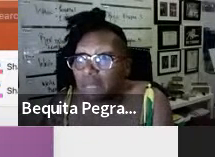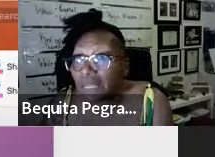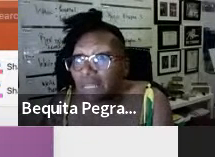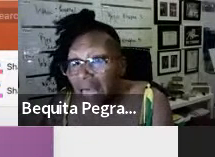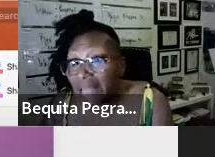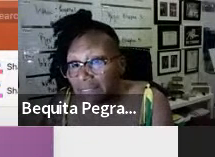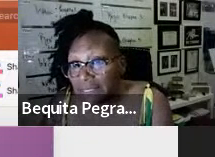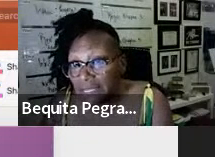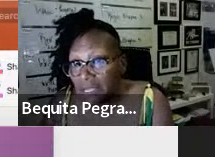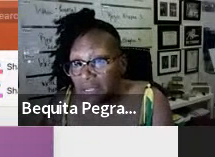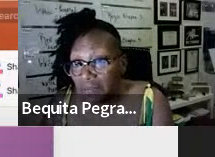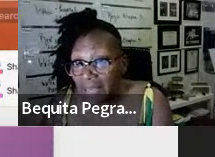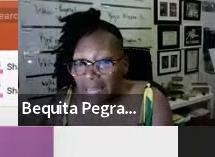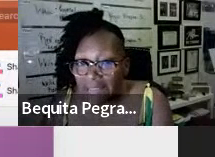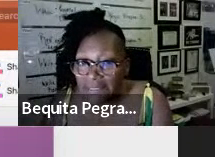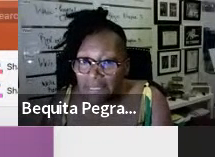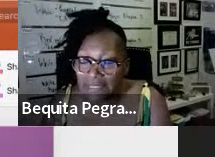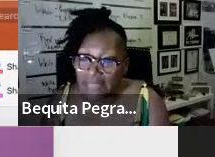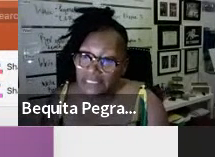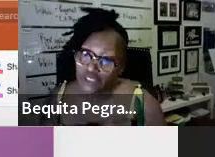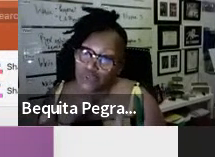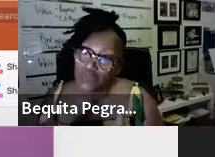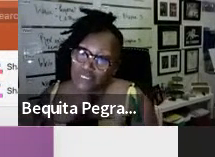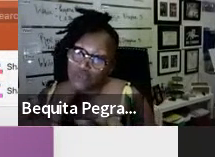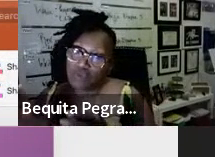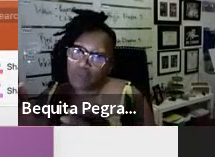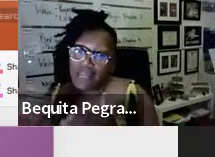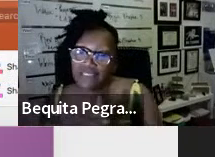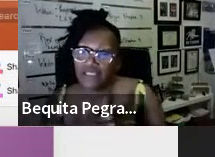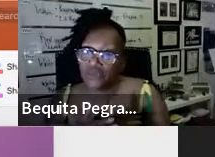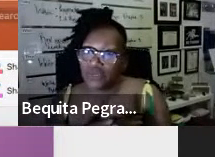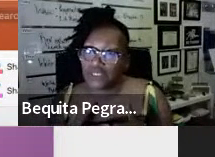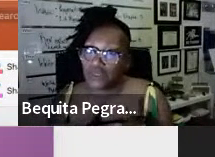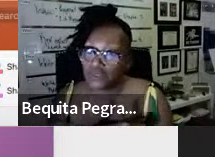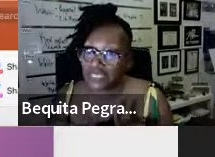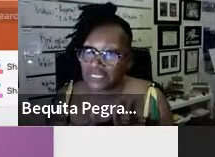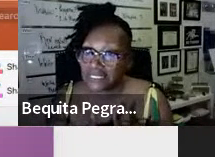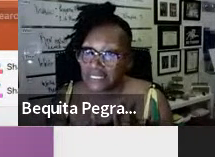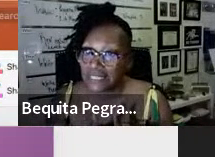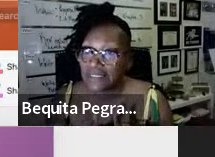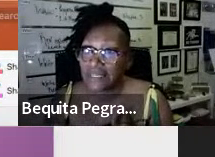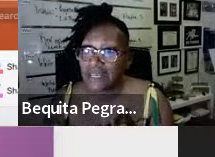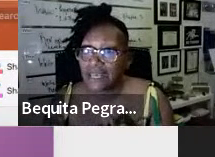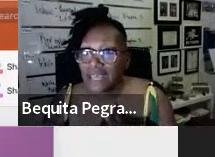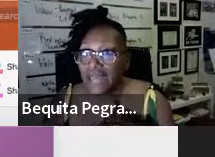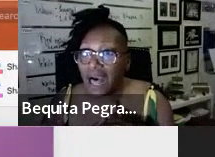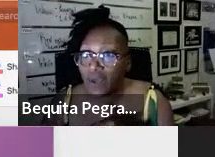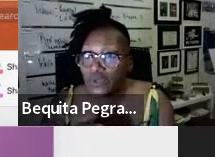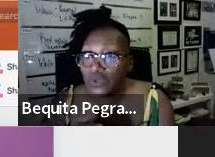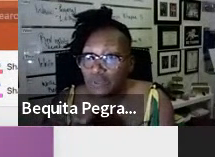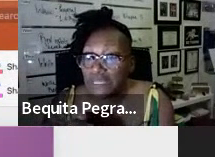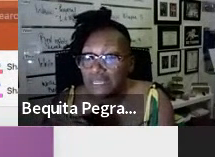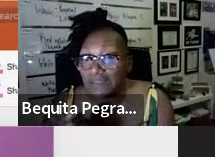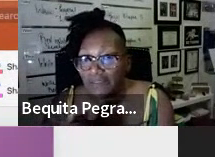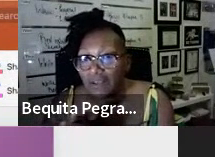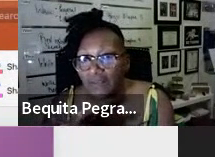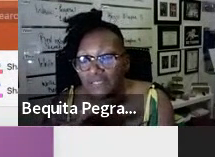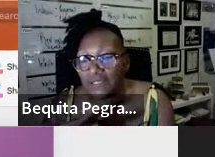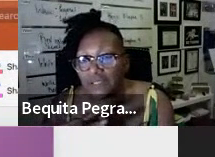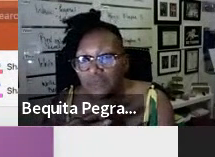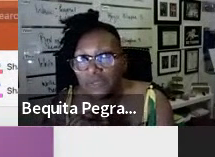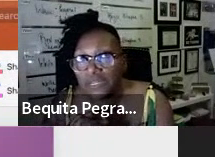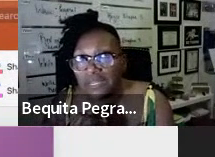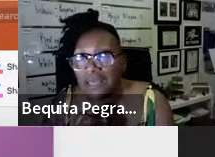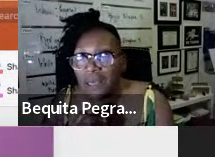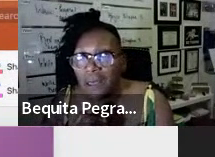that comes up a lot in my classes, because I teach US history, but I teach it with a social justice lens, right, and how you should be getting involved